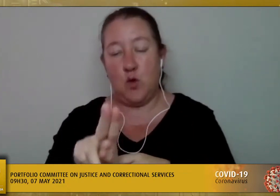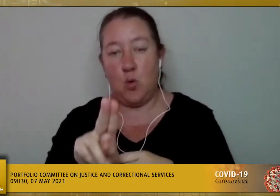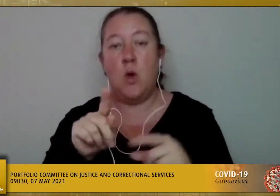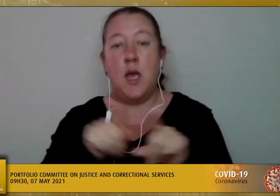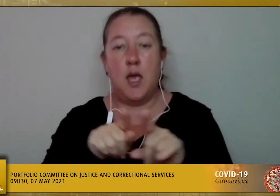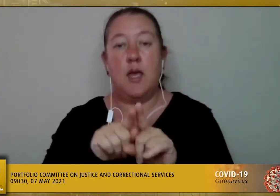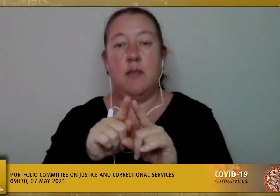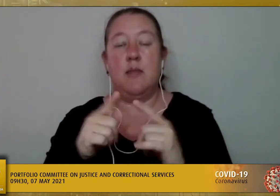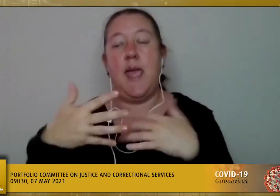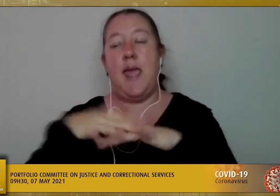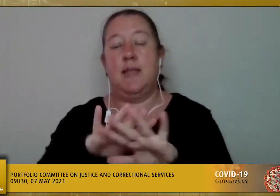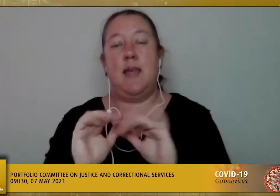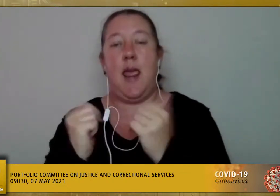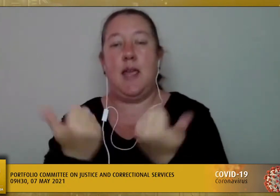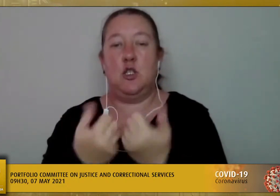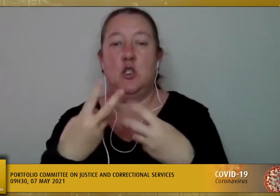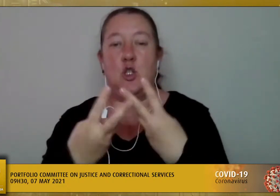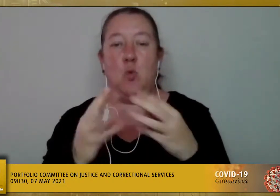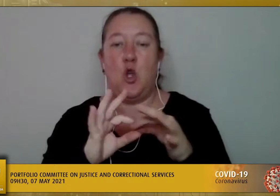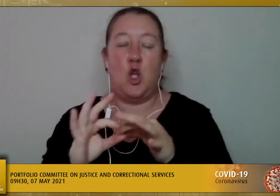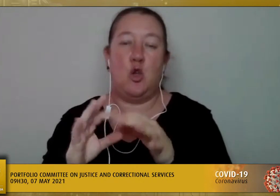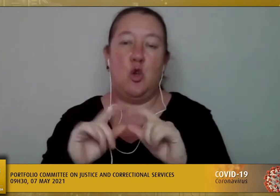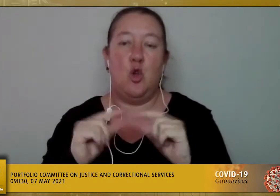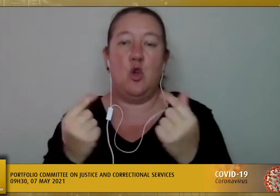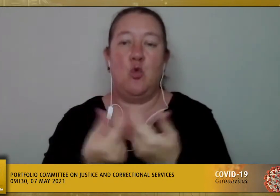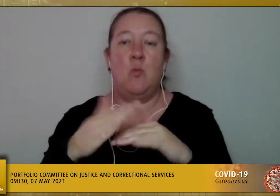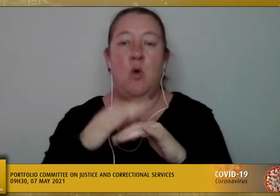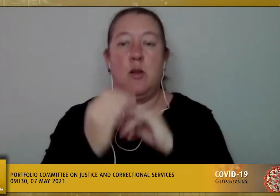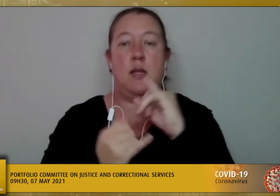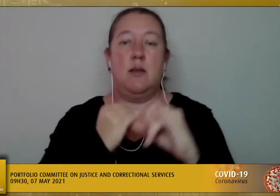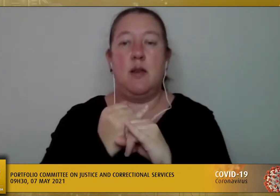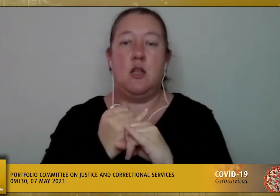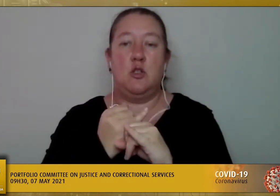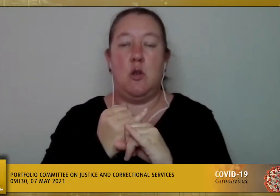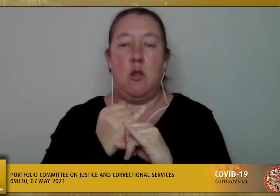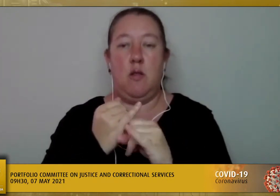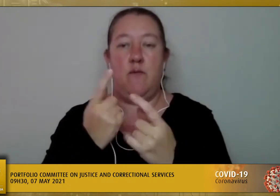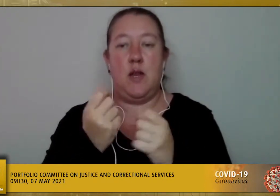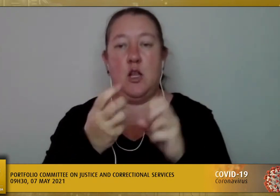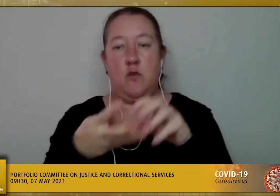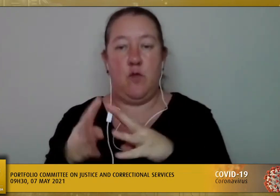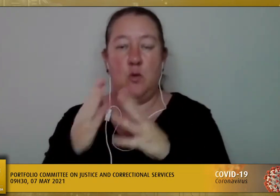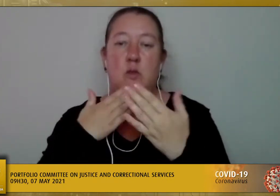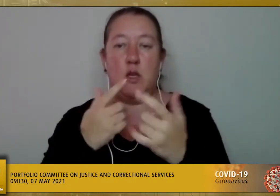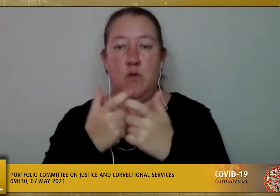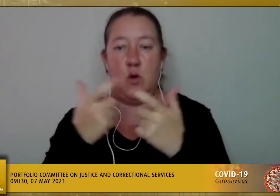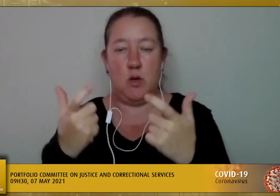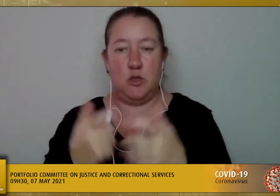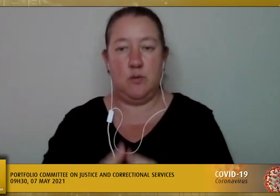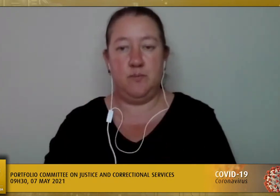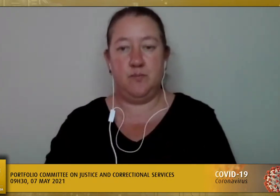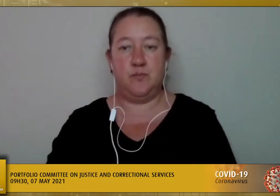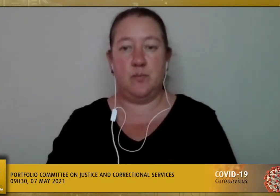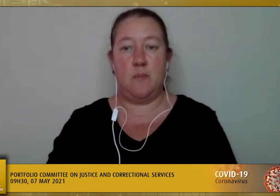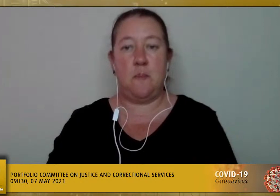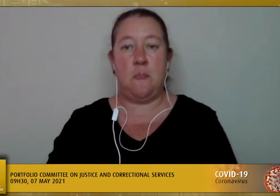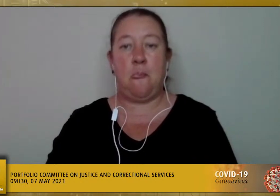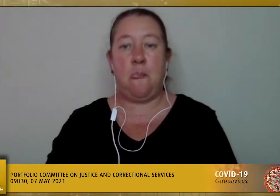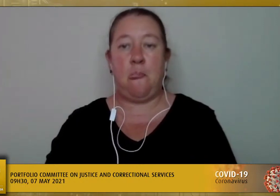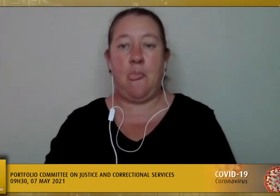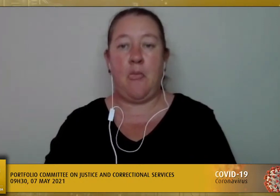inter-agency working group on International Financial flows thank you very much thank